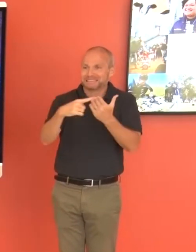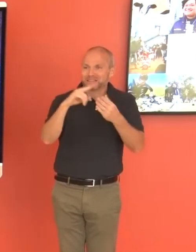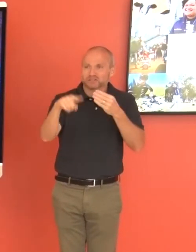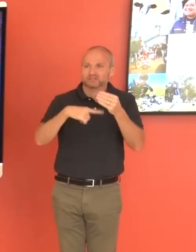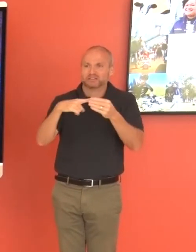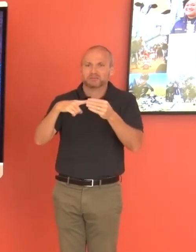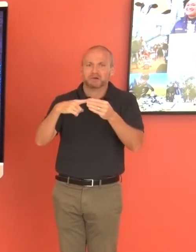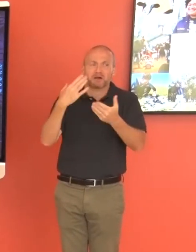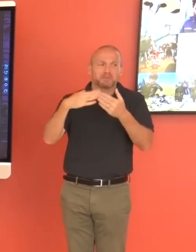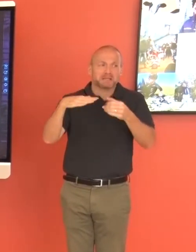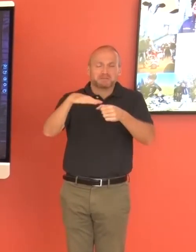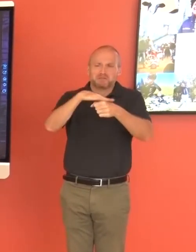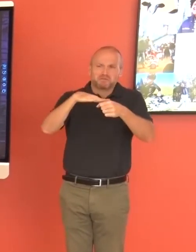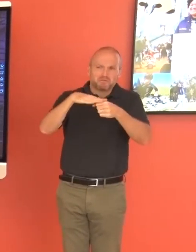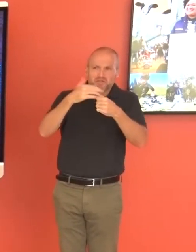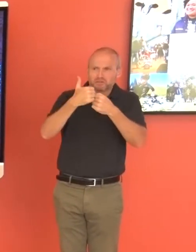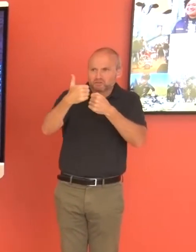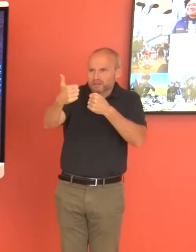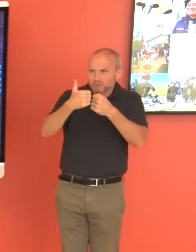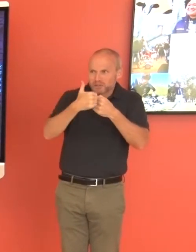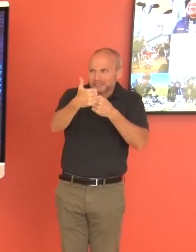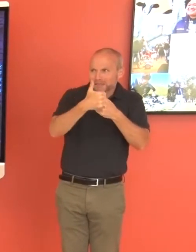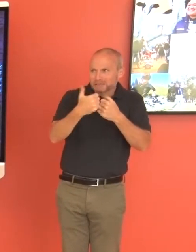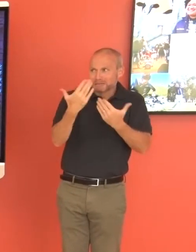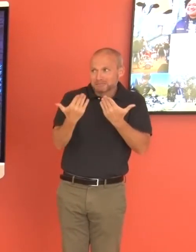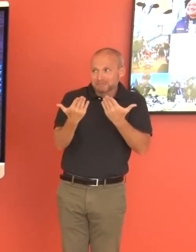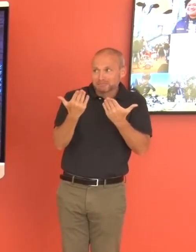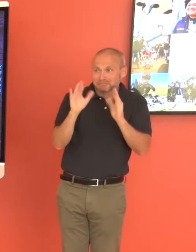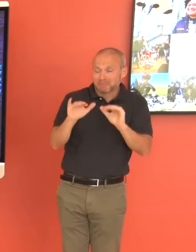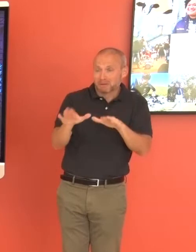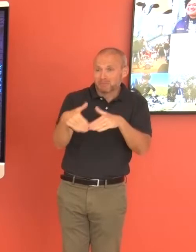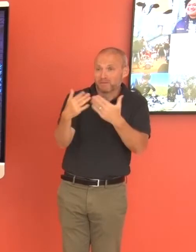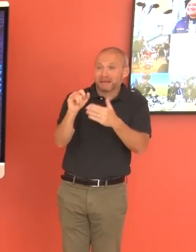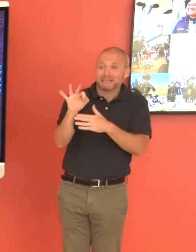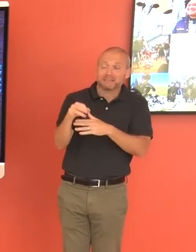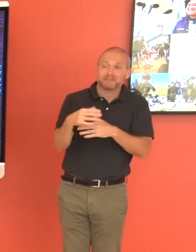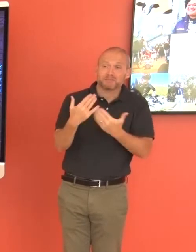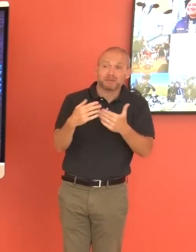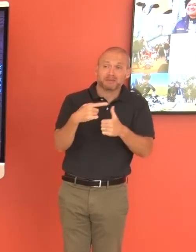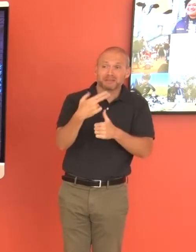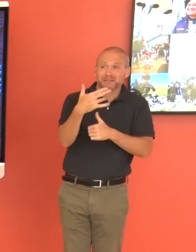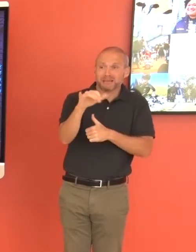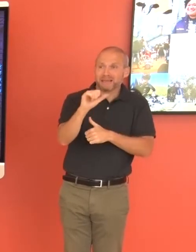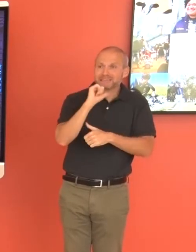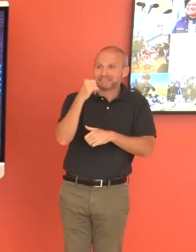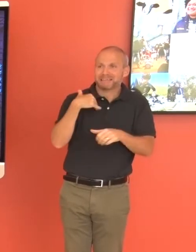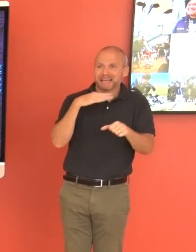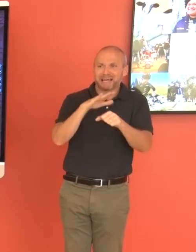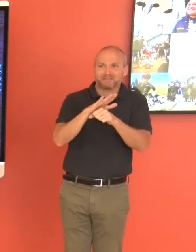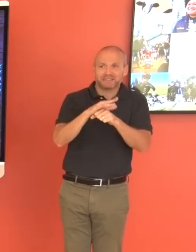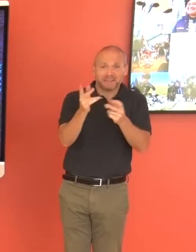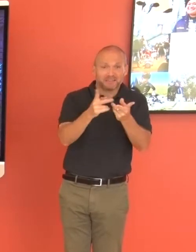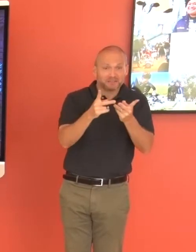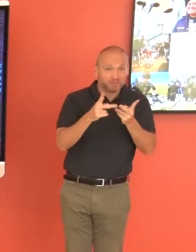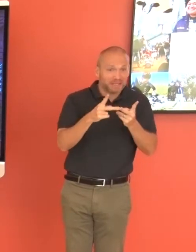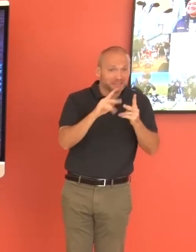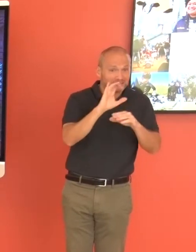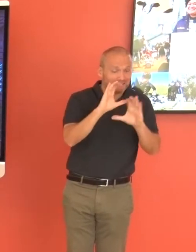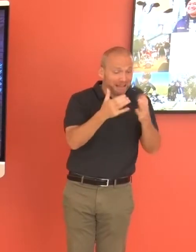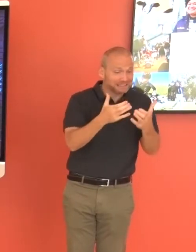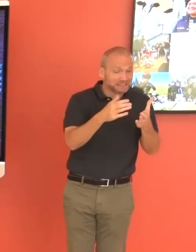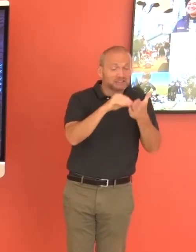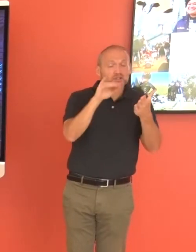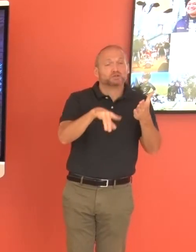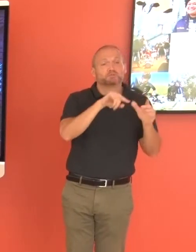regional transportation that could be provided if, say, Hays didn't have enough space for a class and the student needed to go to